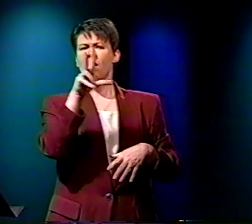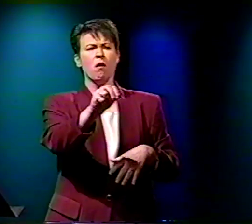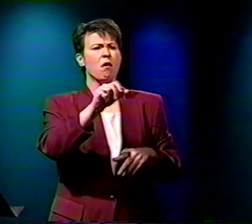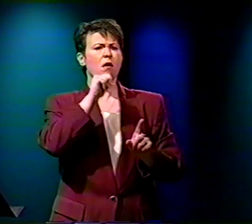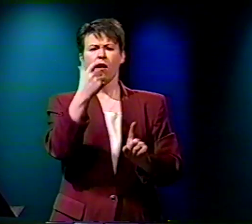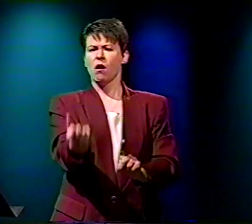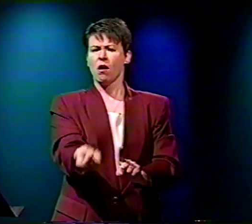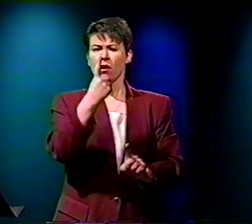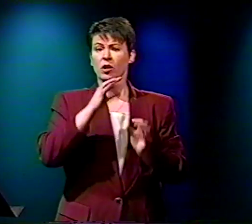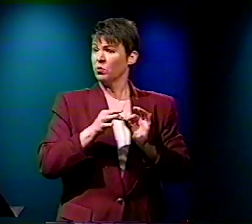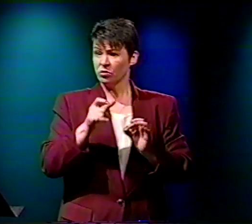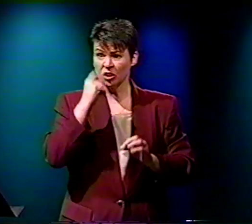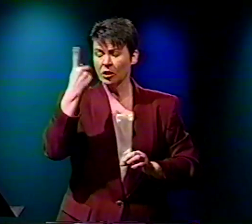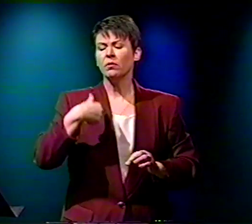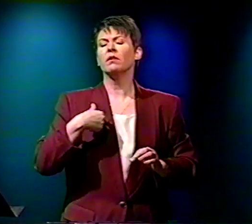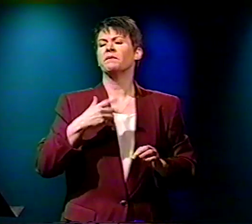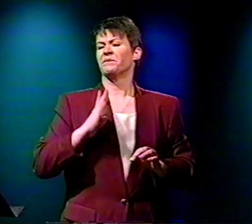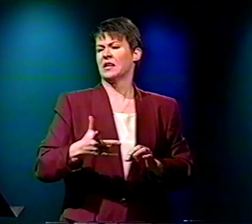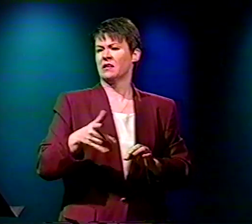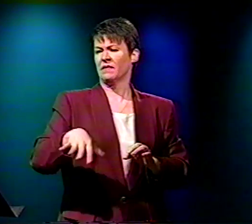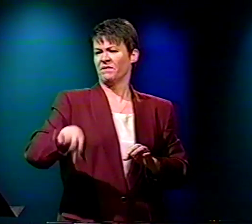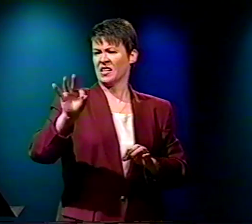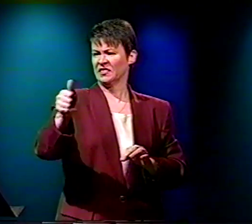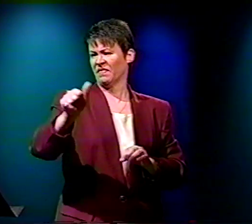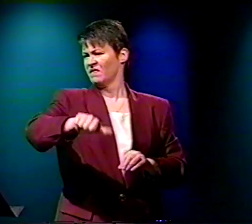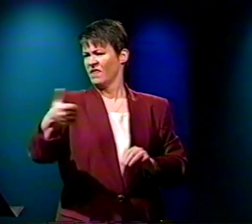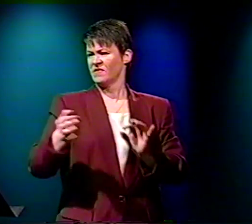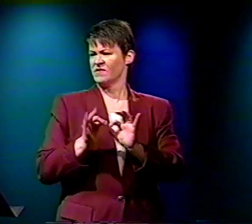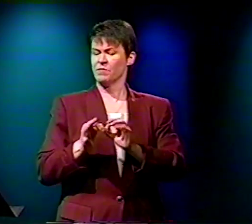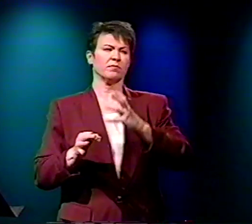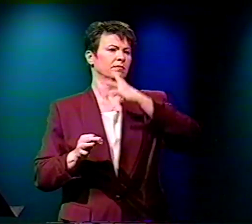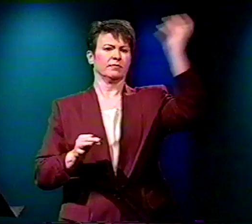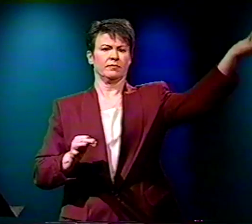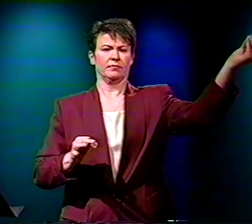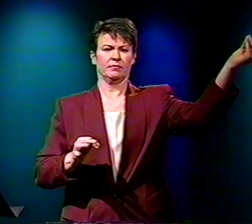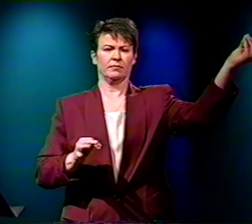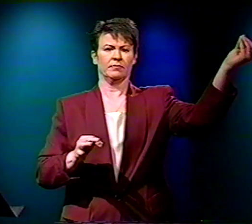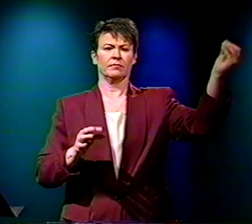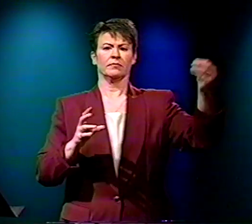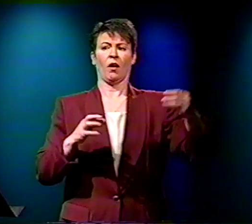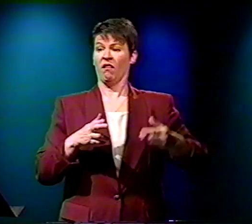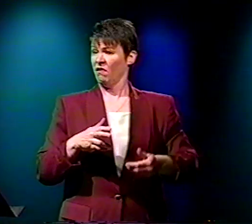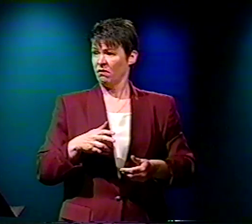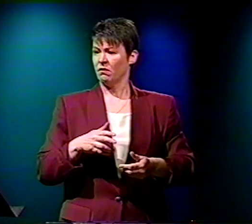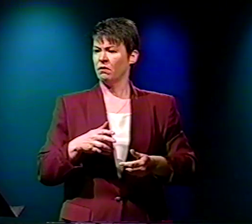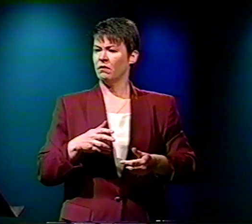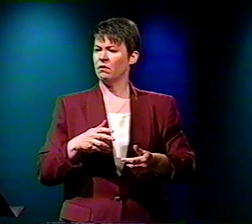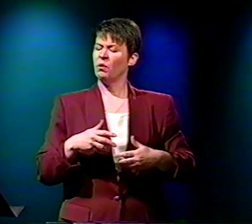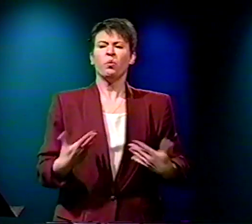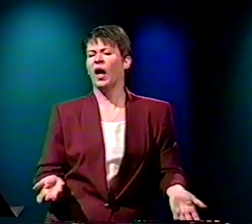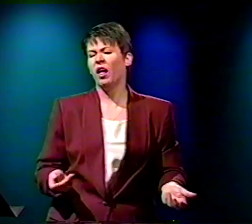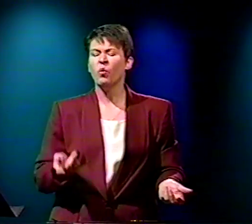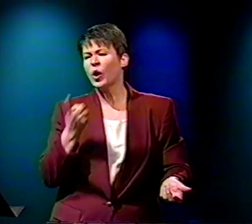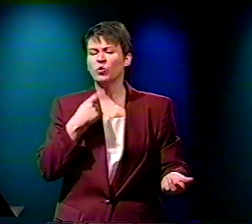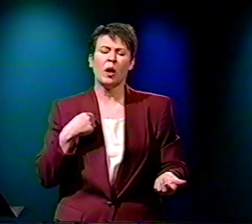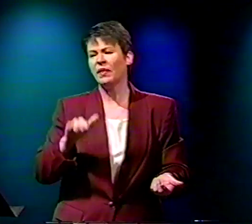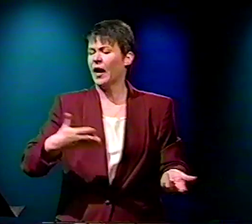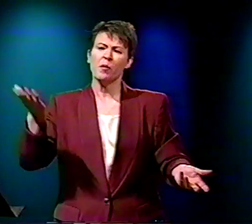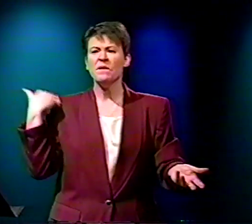And they won't feel so fearful, you know, as a question of, do you understand myself? Because if I say no, the interpreter may leave and I won't even have interpreter services.